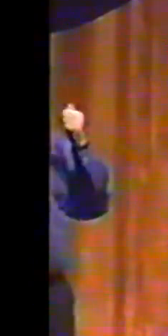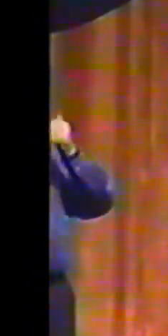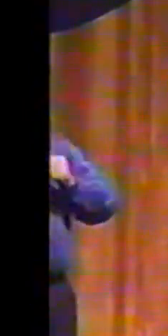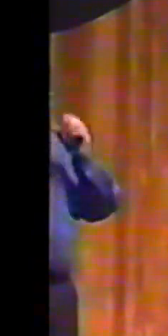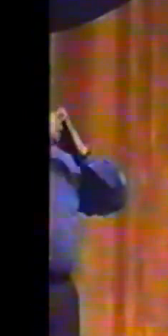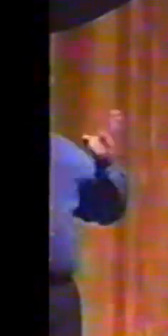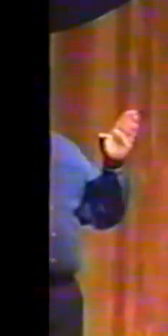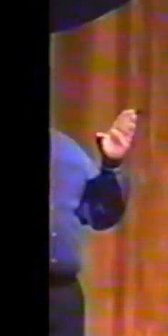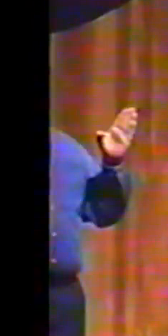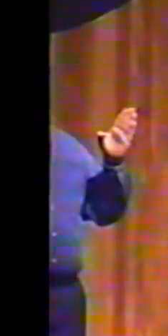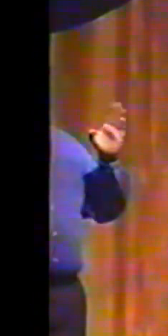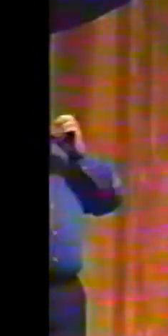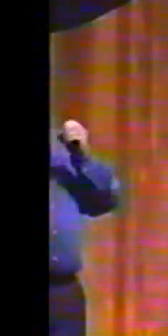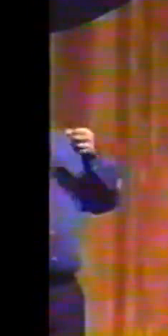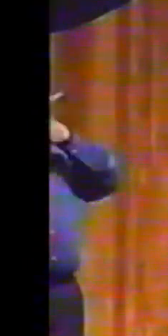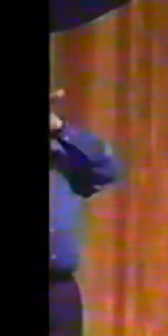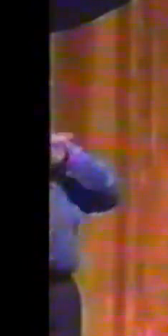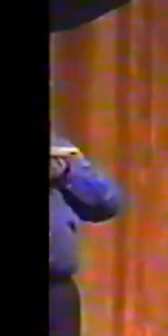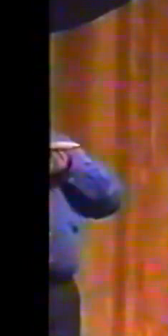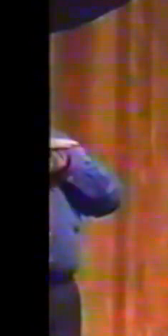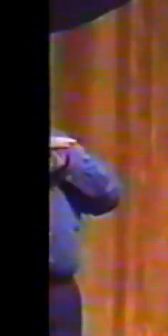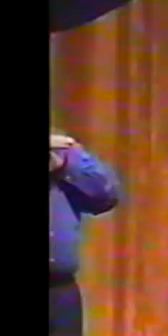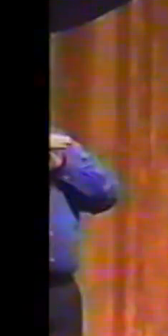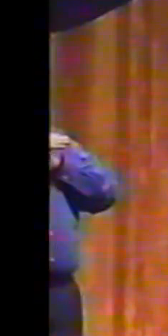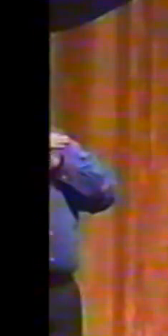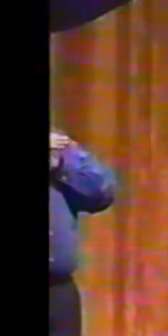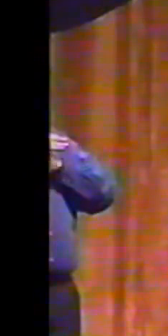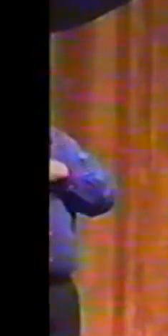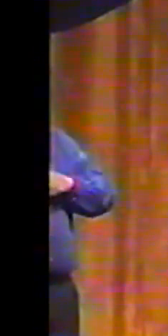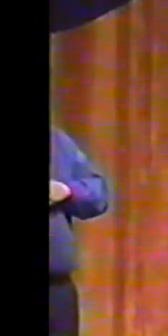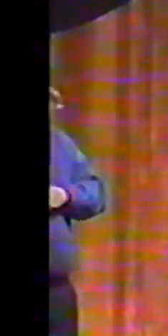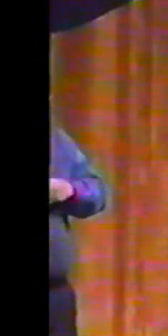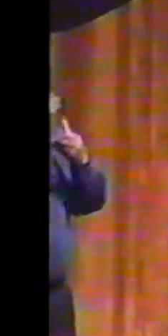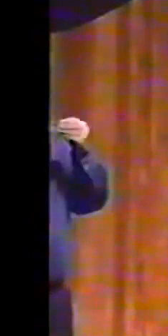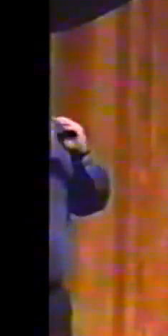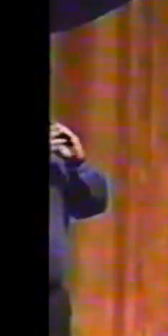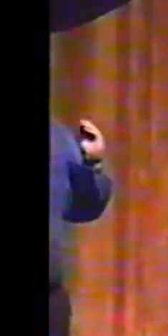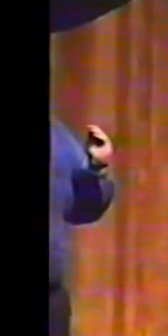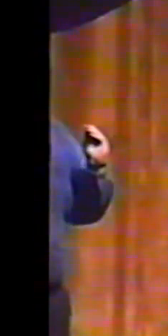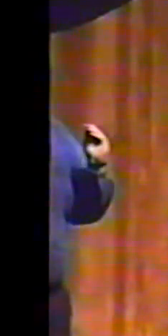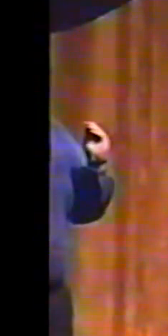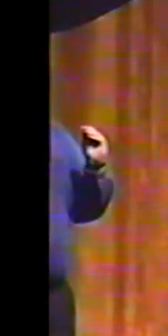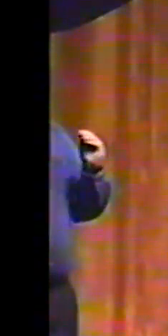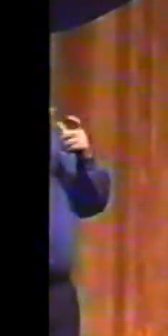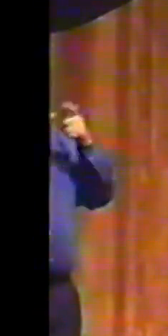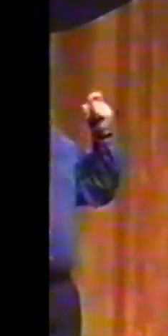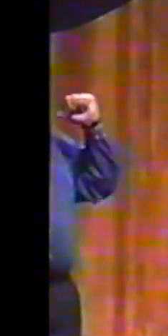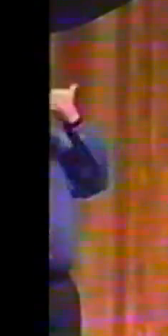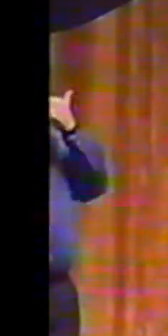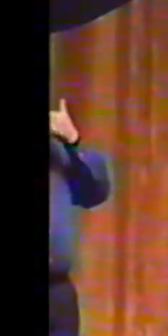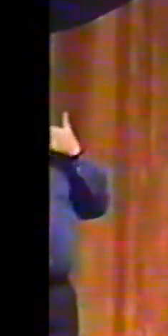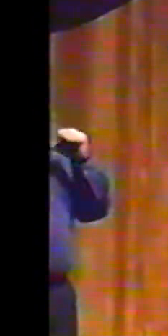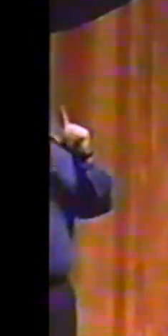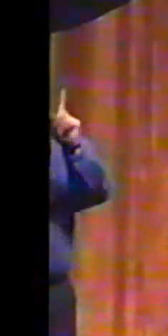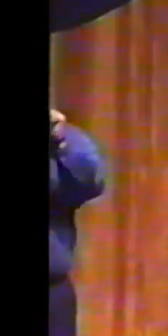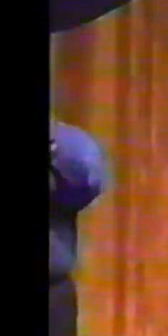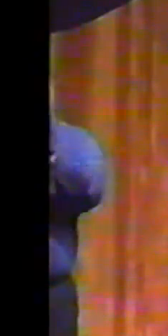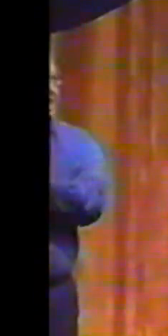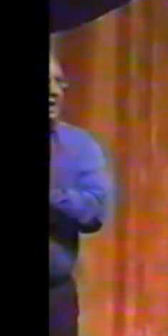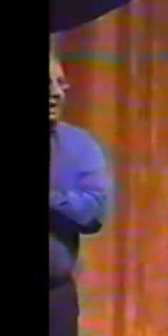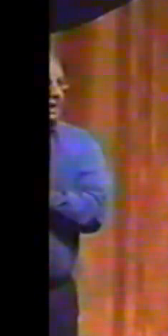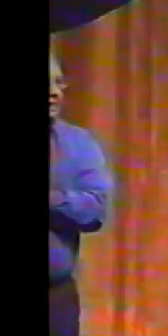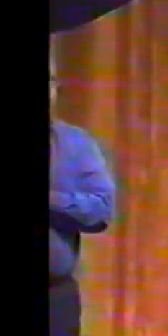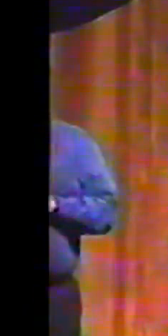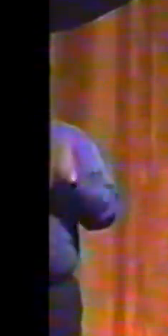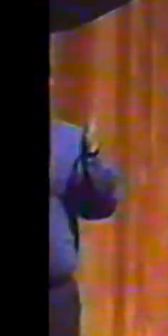feel any pressure not to do the story. The biggest challenge was getting the agency to be forthcoming and to be precise when we asked